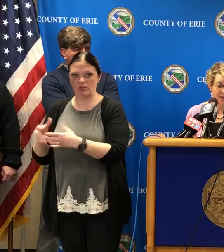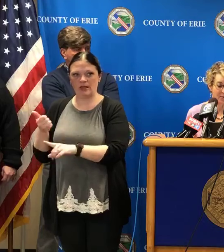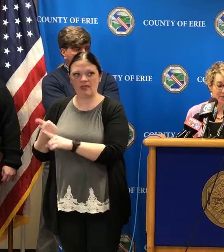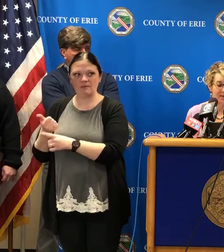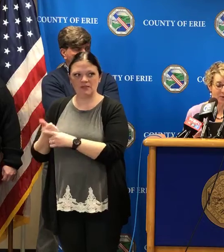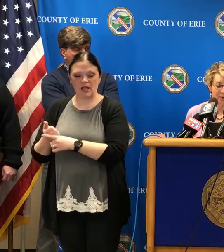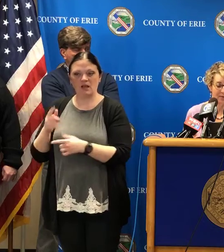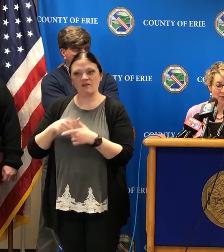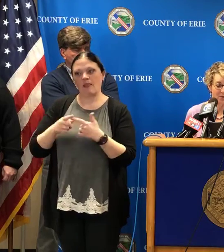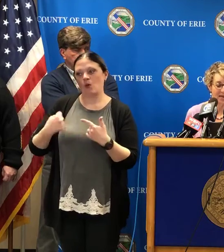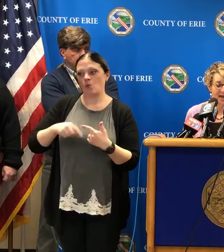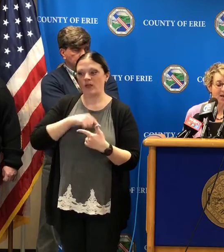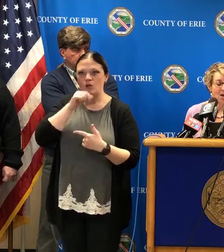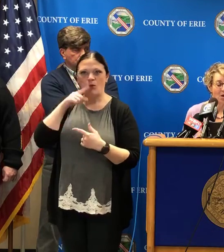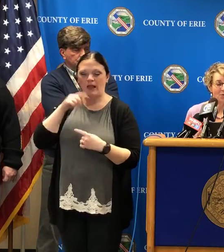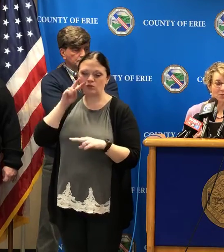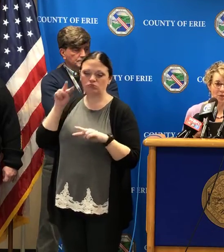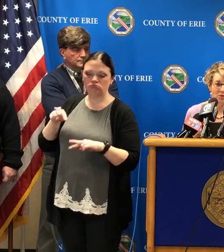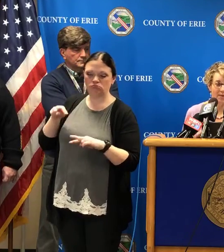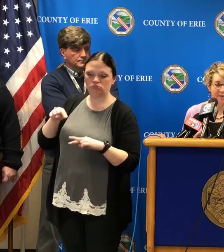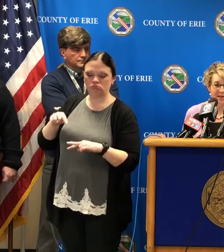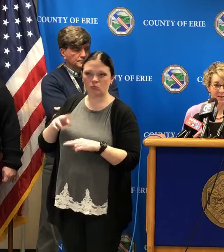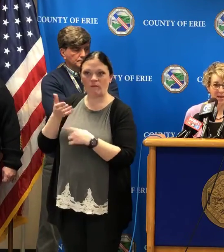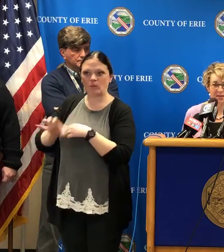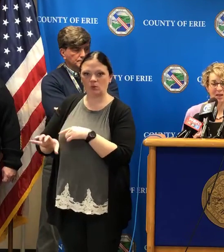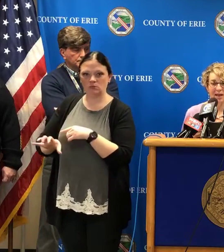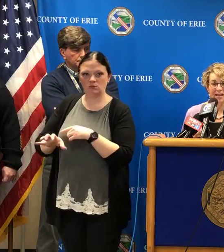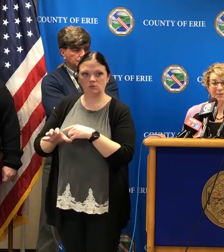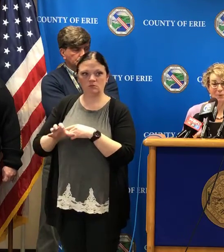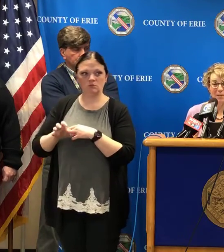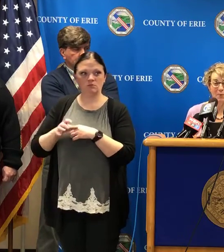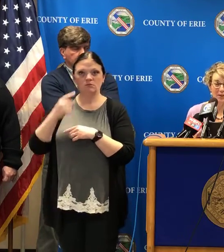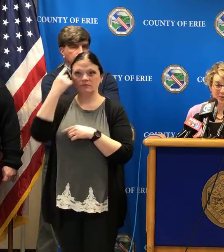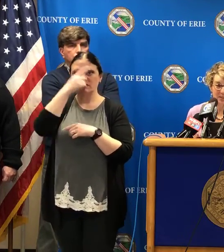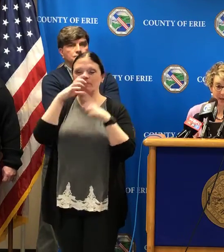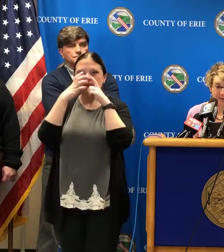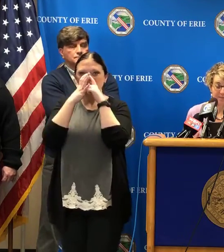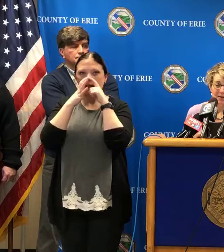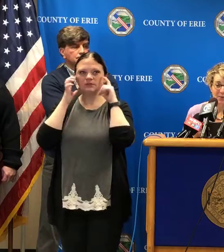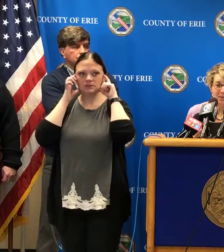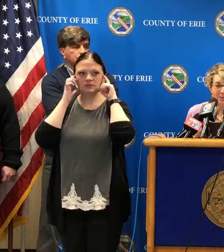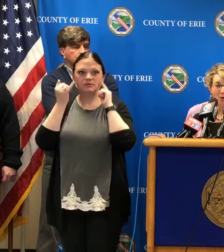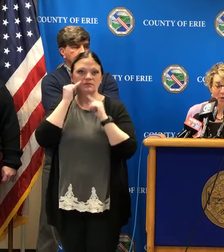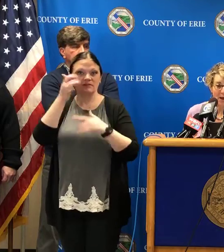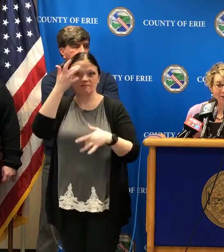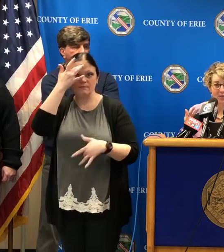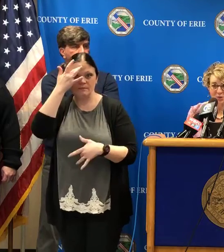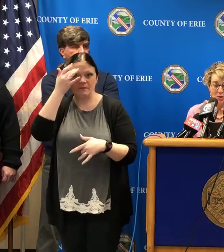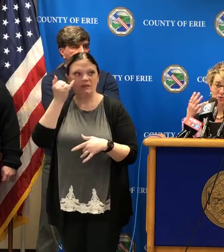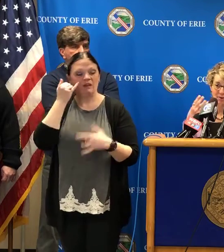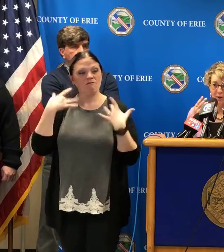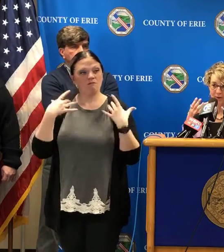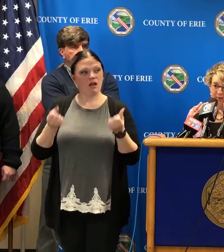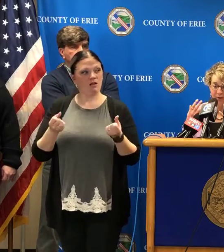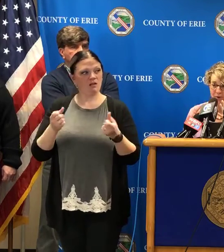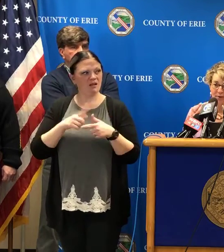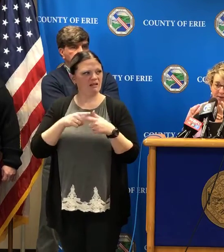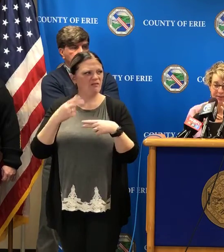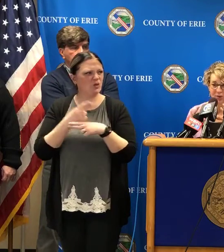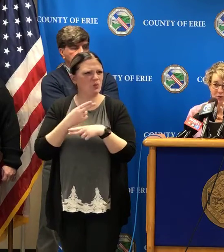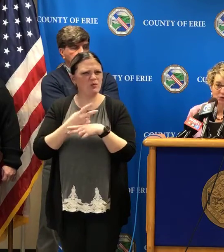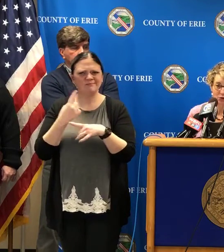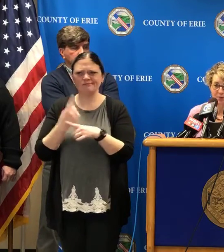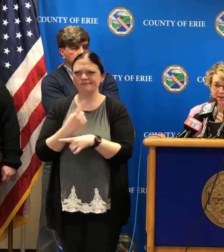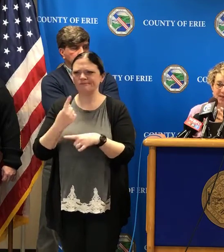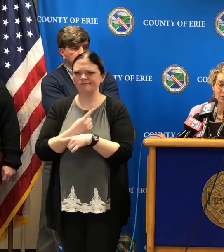having to monitor them or enforce that. Also, using face masks. And that's for people that are sick. For people who are well, they just use like a regular,